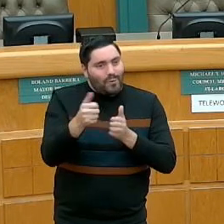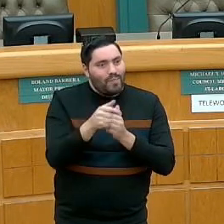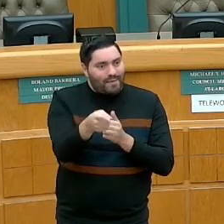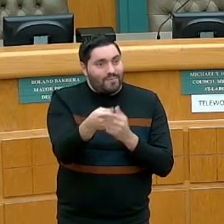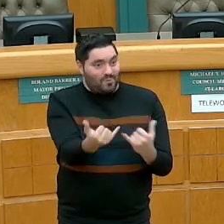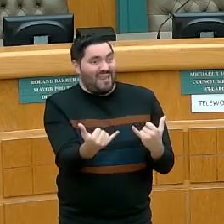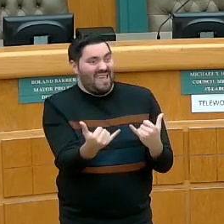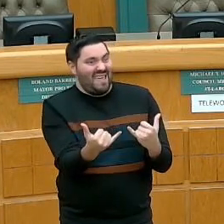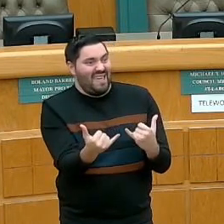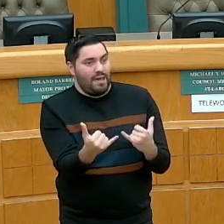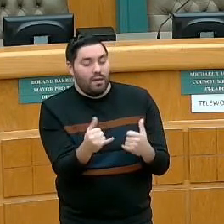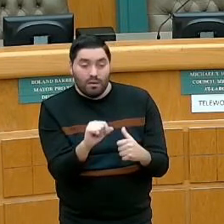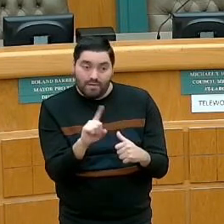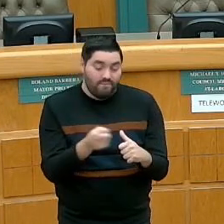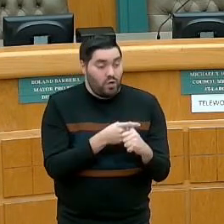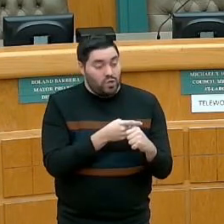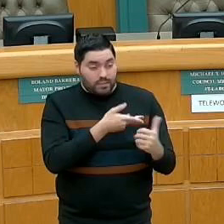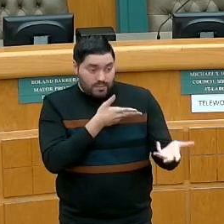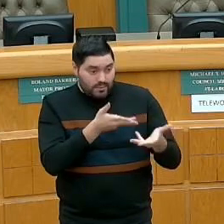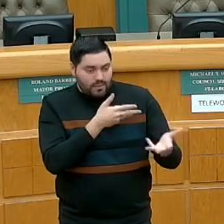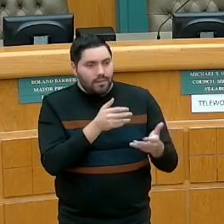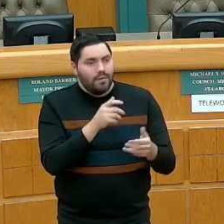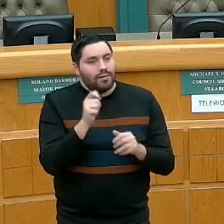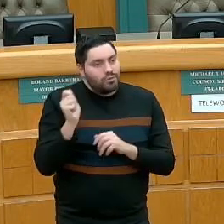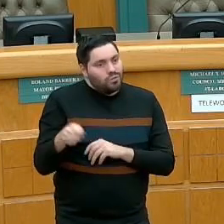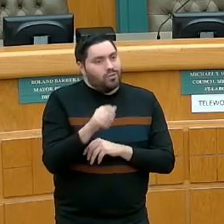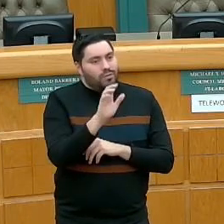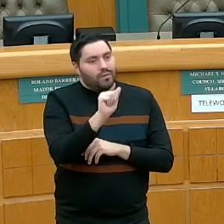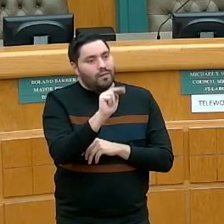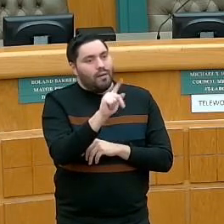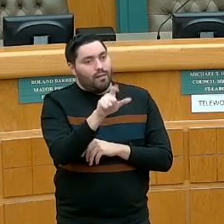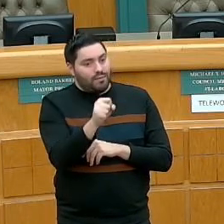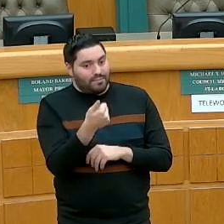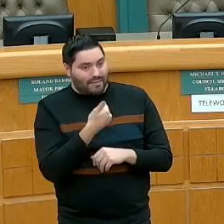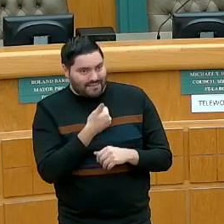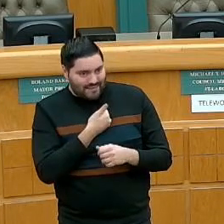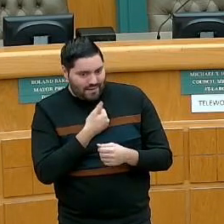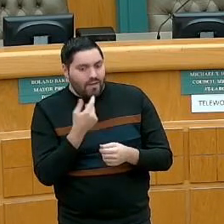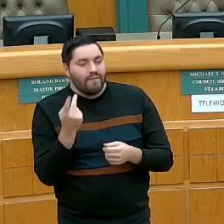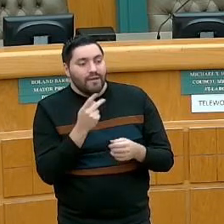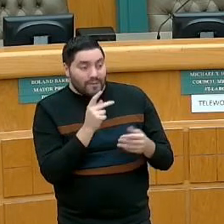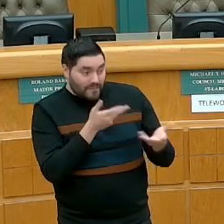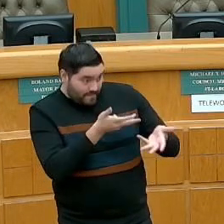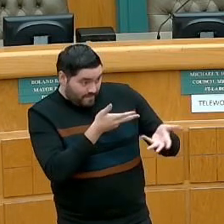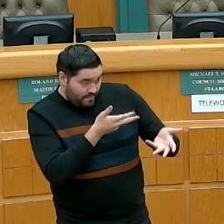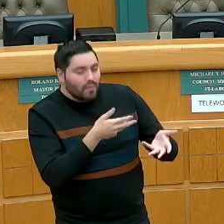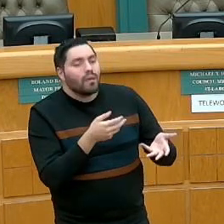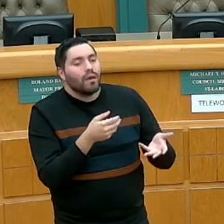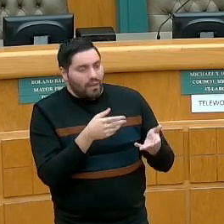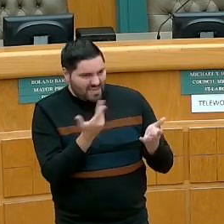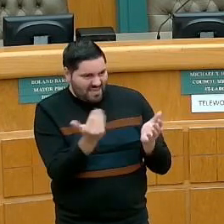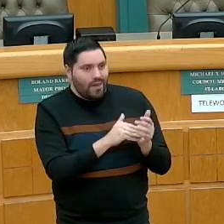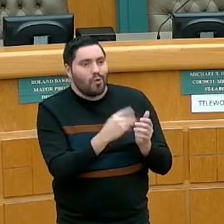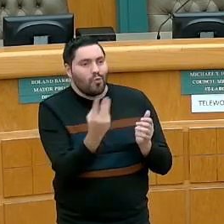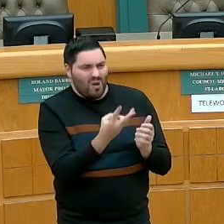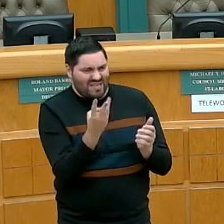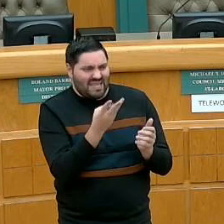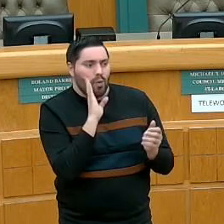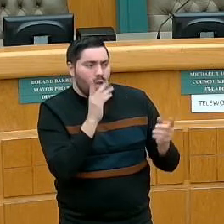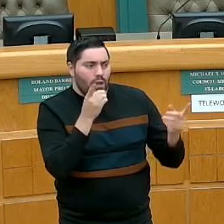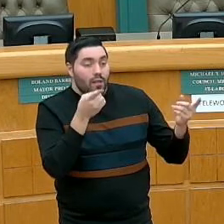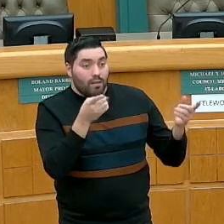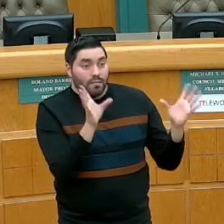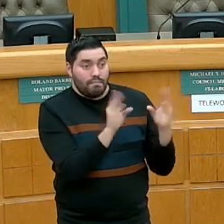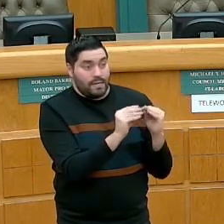first engagements with them. Judge Canales and myself did, and we'll regroup with them on Wednesday. And then hopefully by Friday,